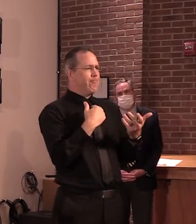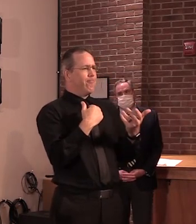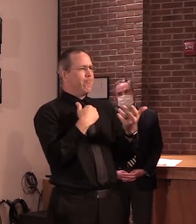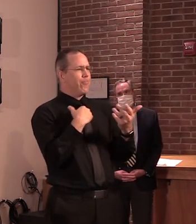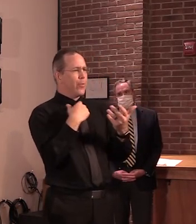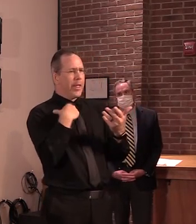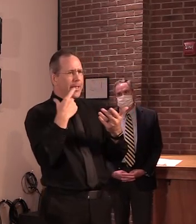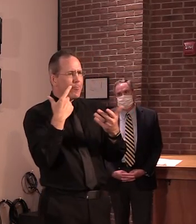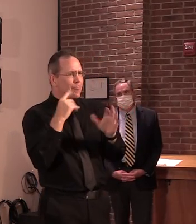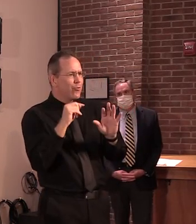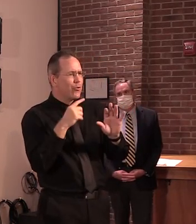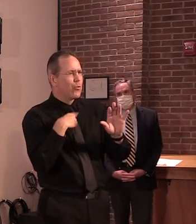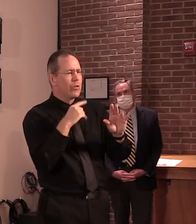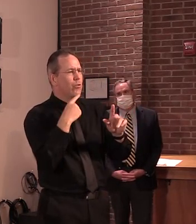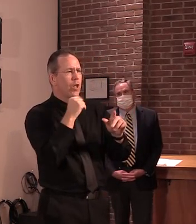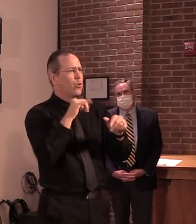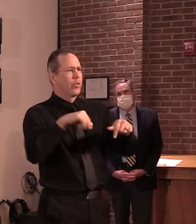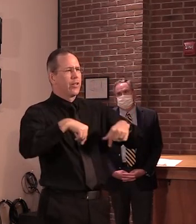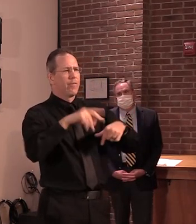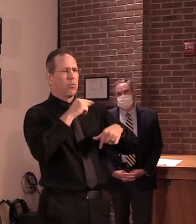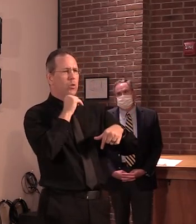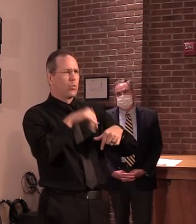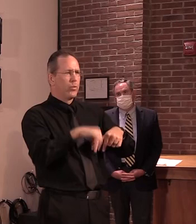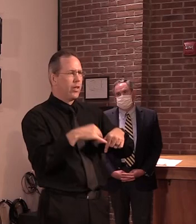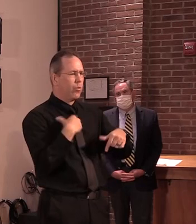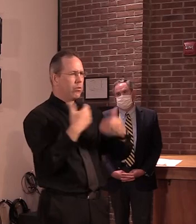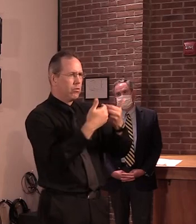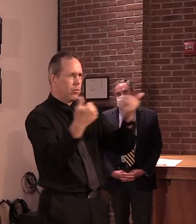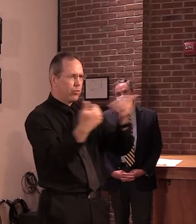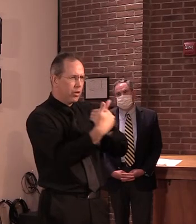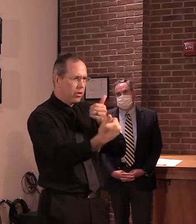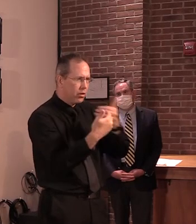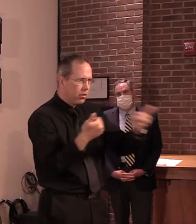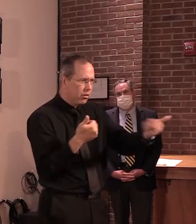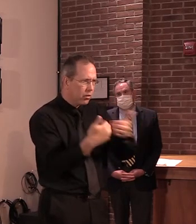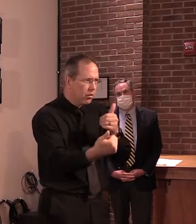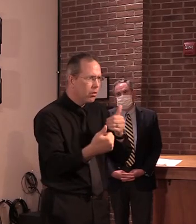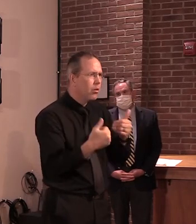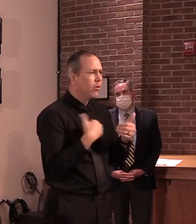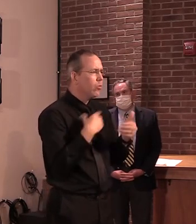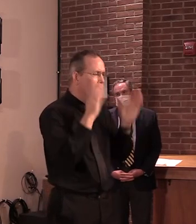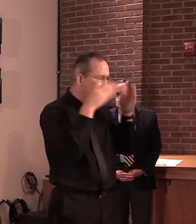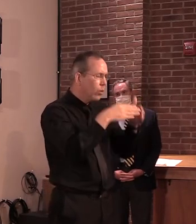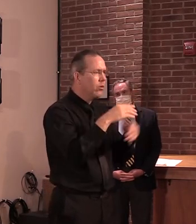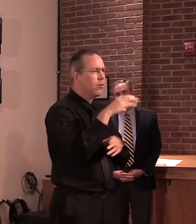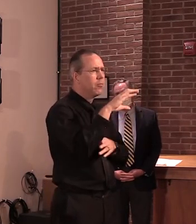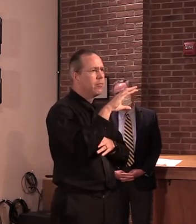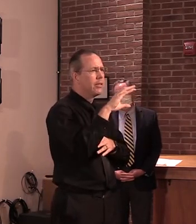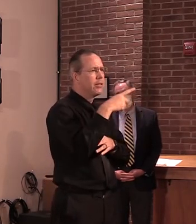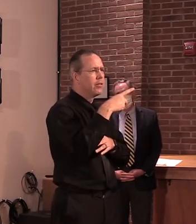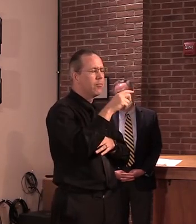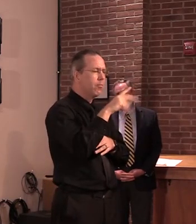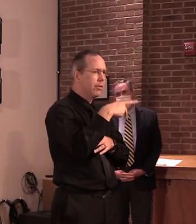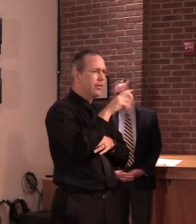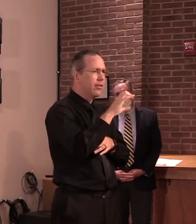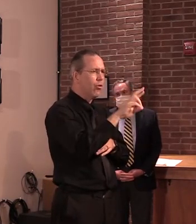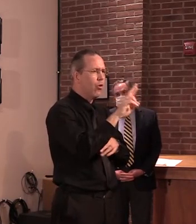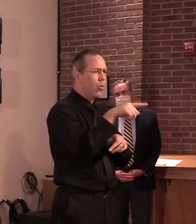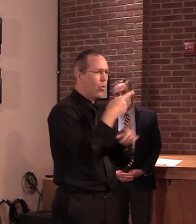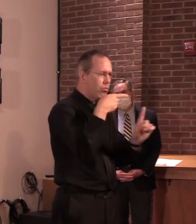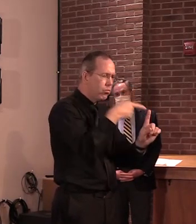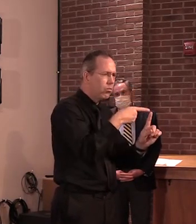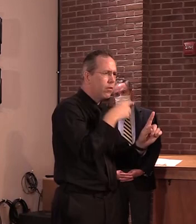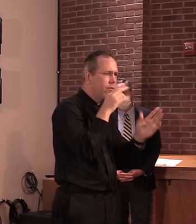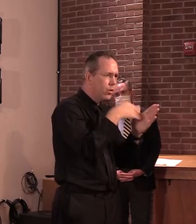been clearly separated out now, and we're only reporting the PCR confirmed active cases, not